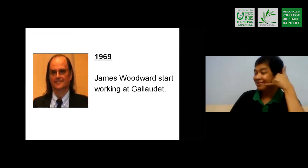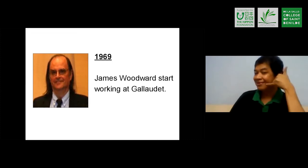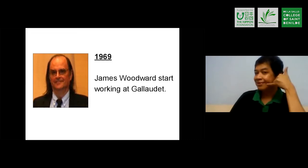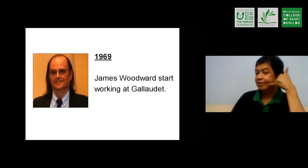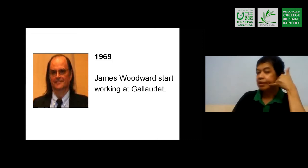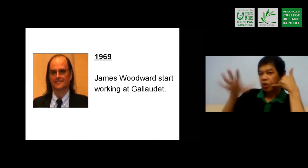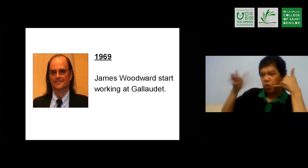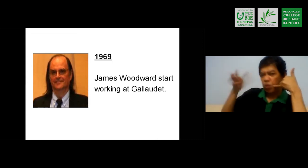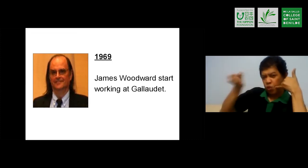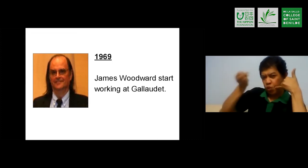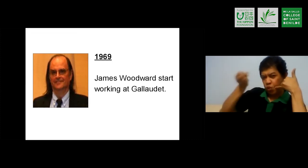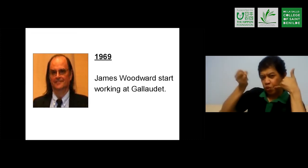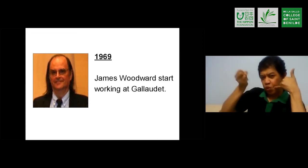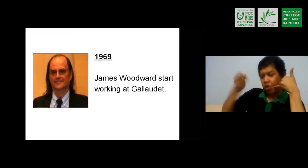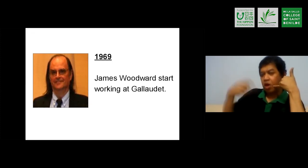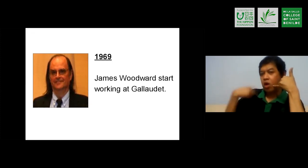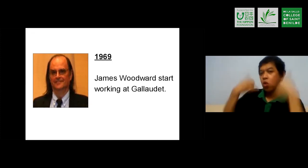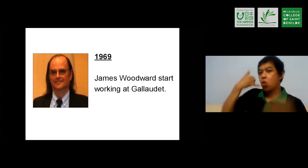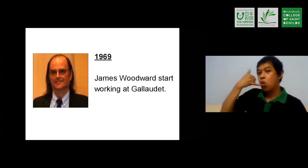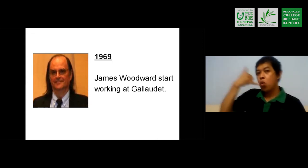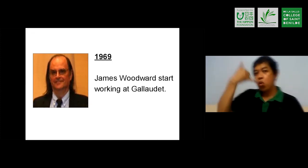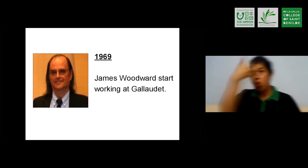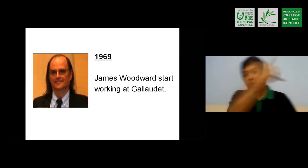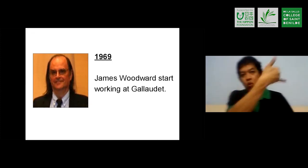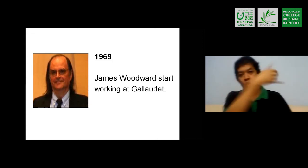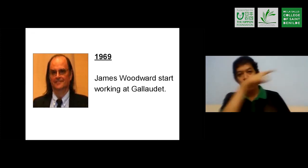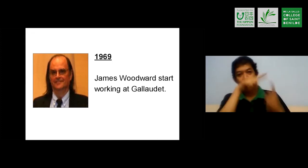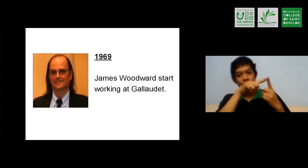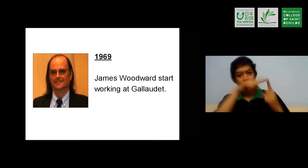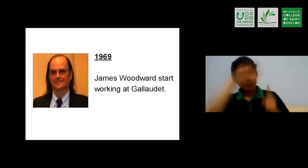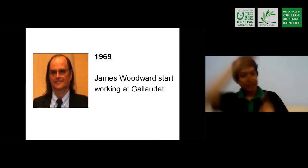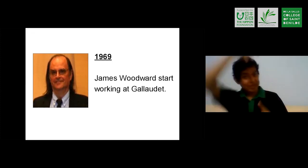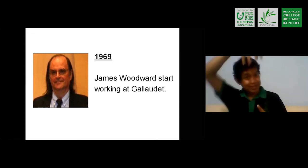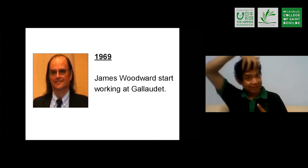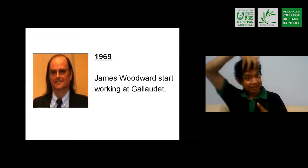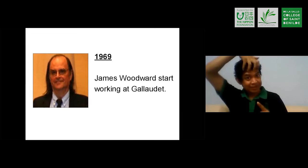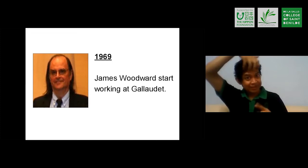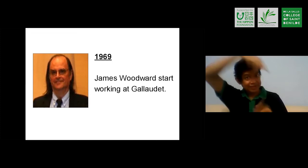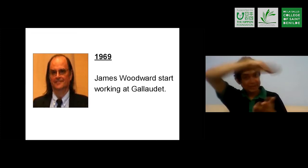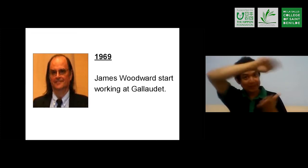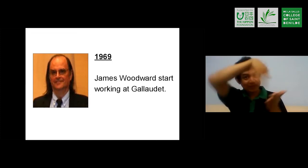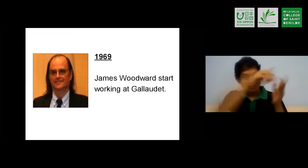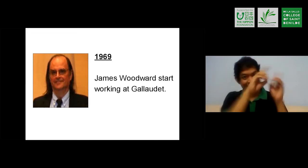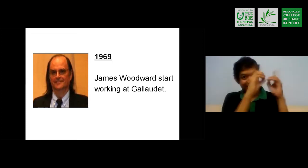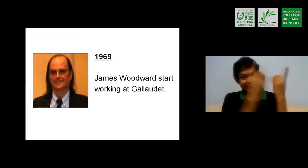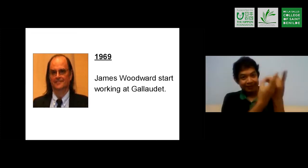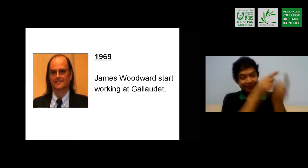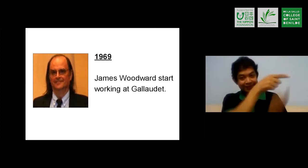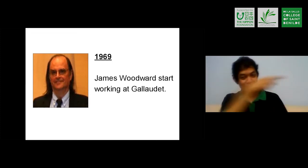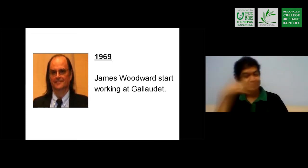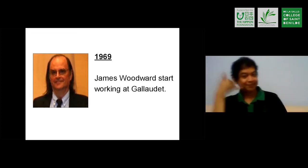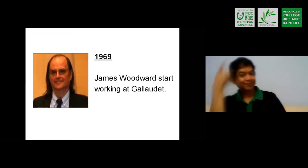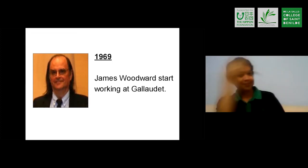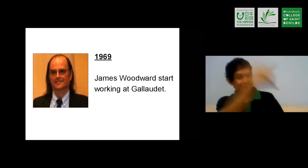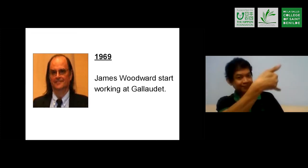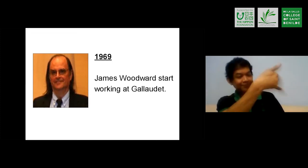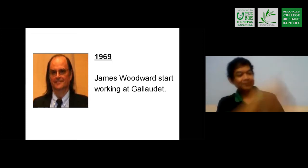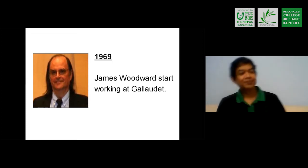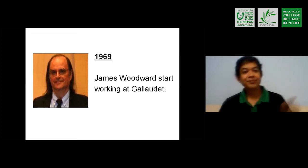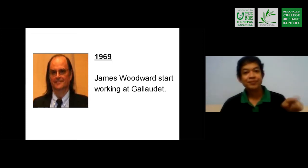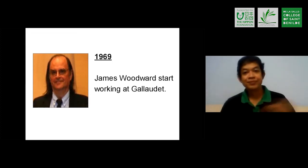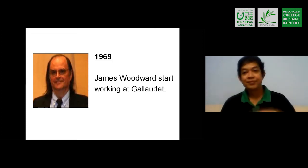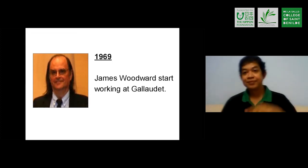inquire if there were any positions available for teaching. One moment, please. I'll transfer you